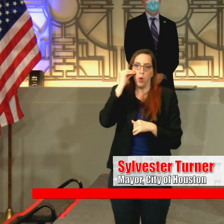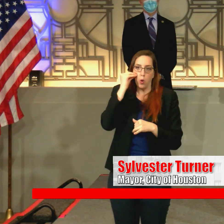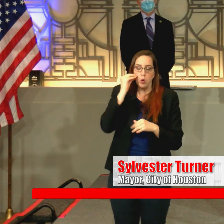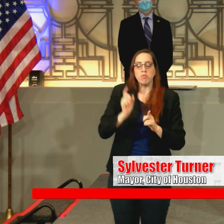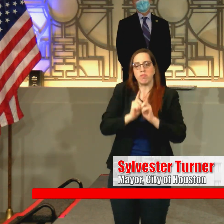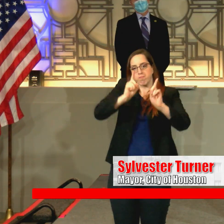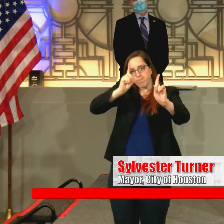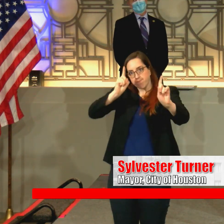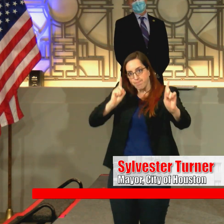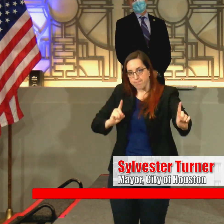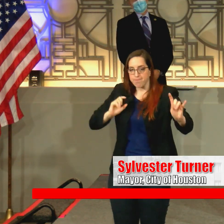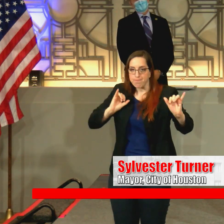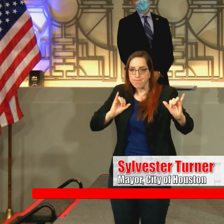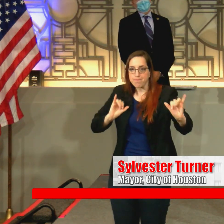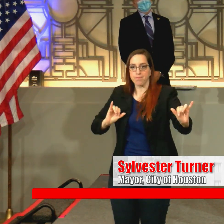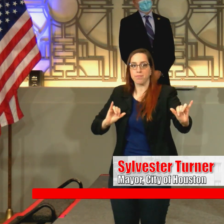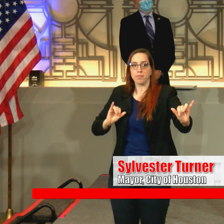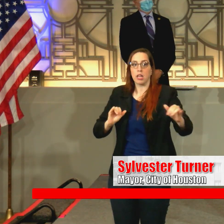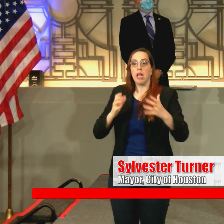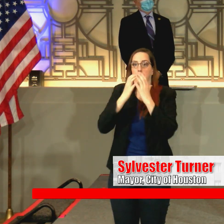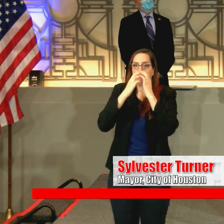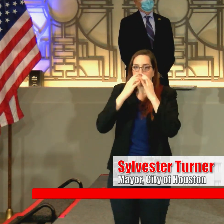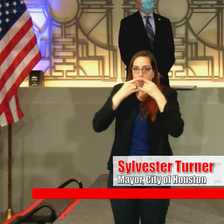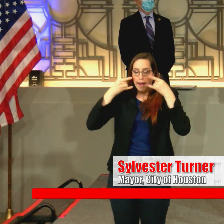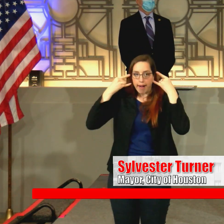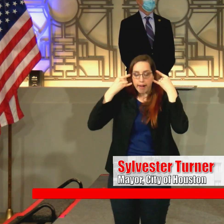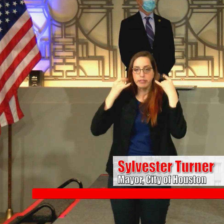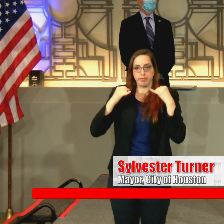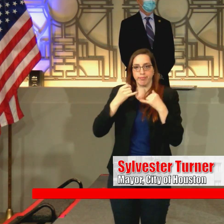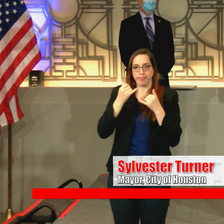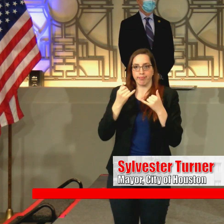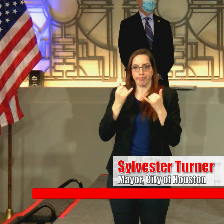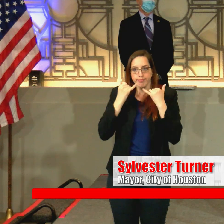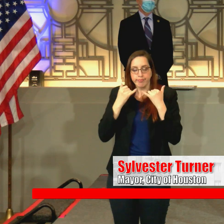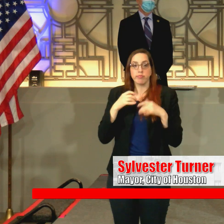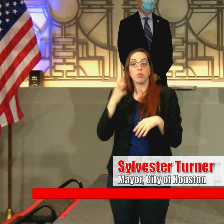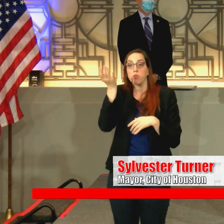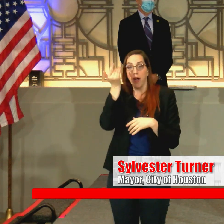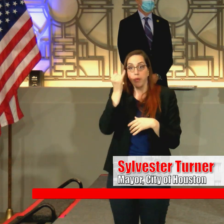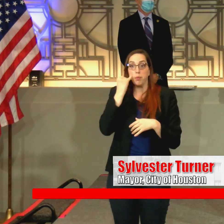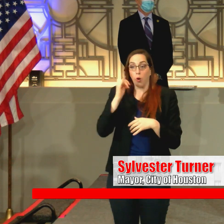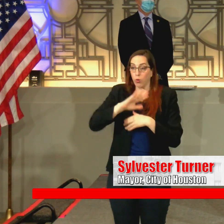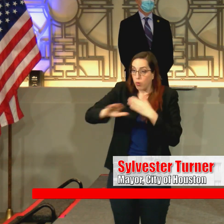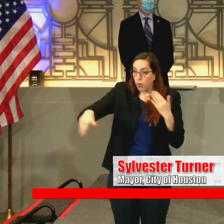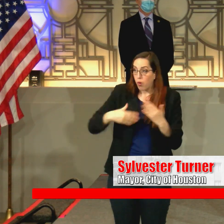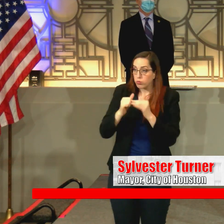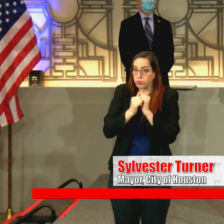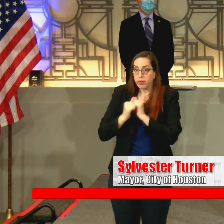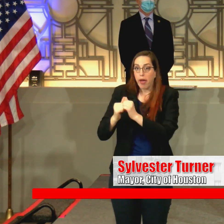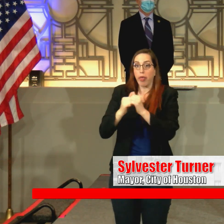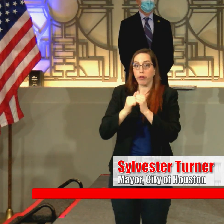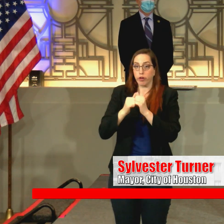in social distancing, wear your mask, because if we do this together, we can break the back